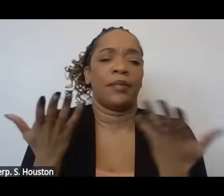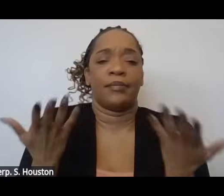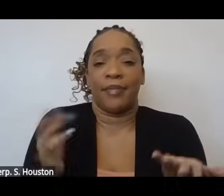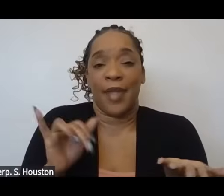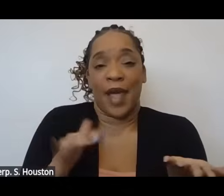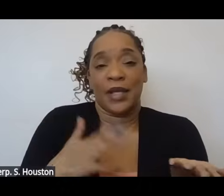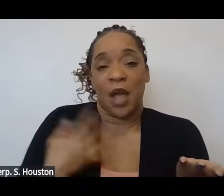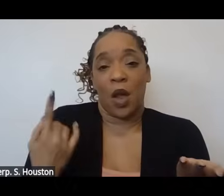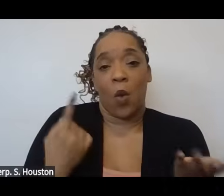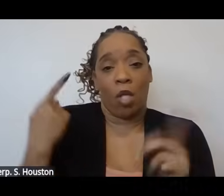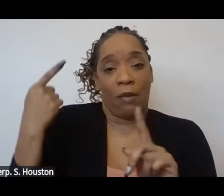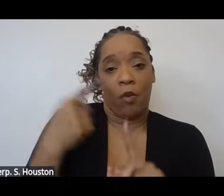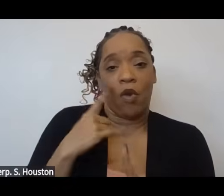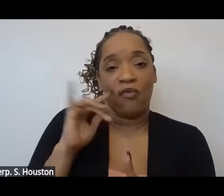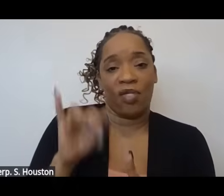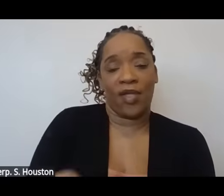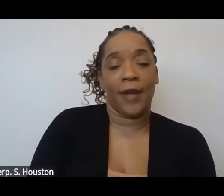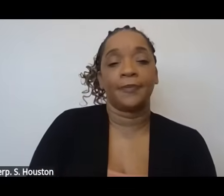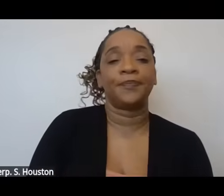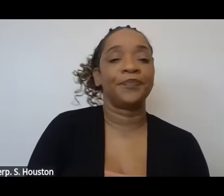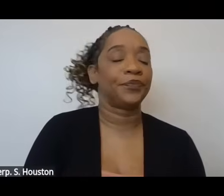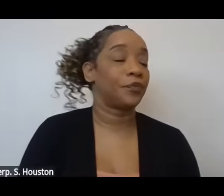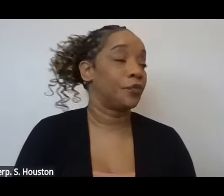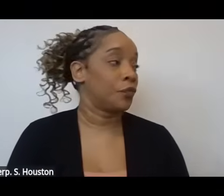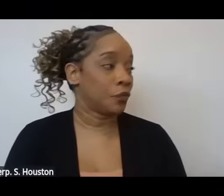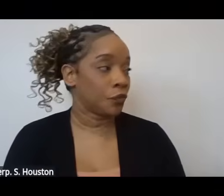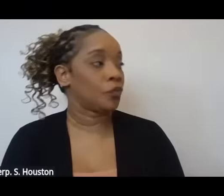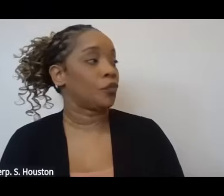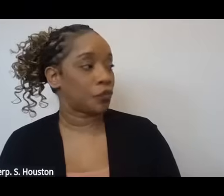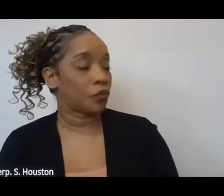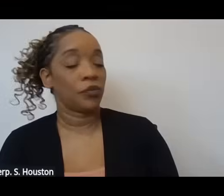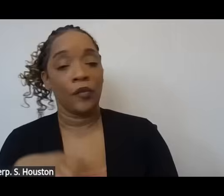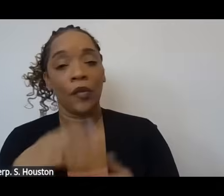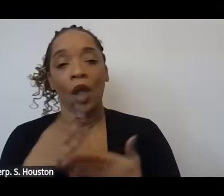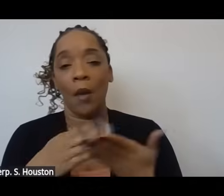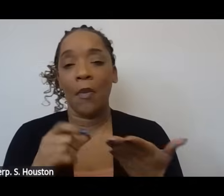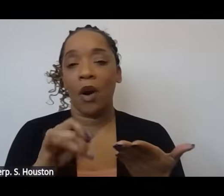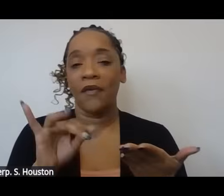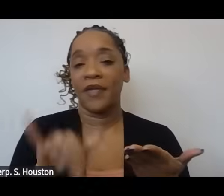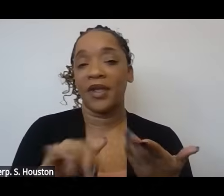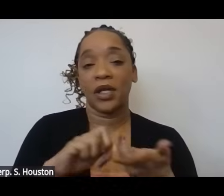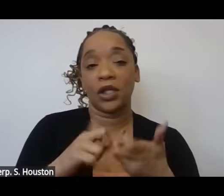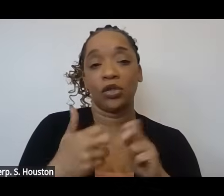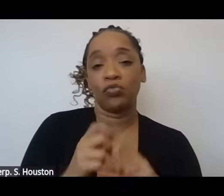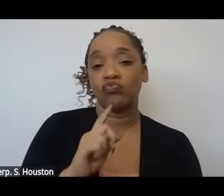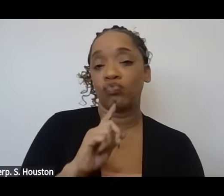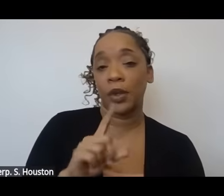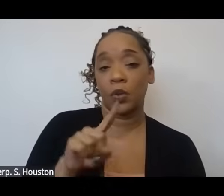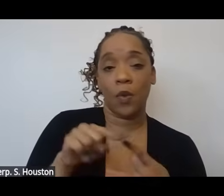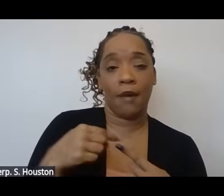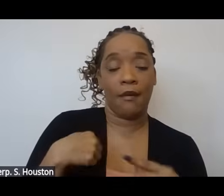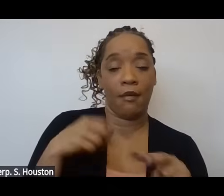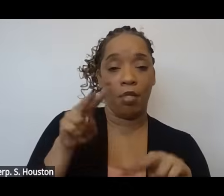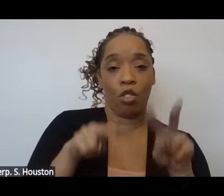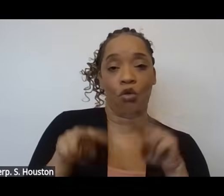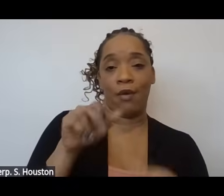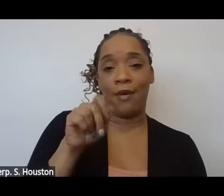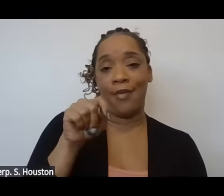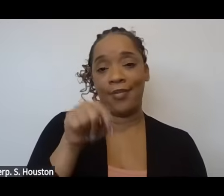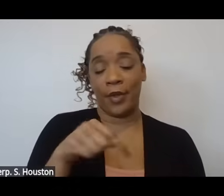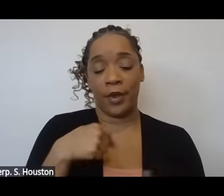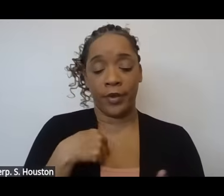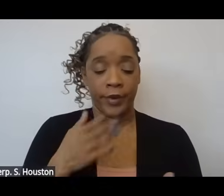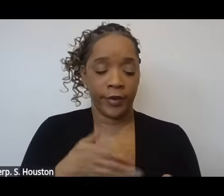point on the- that. part of the issue here is, and again, when I look at this when I look at the first couple pages of